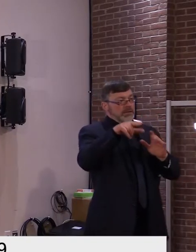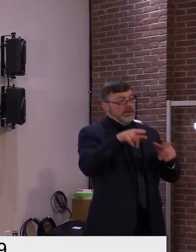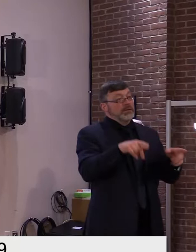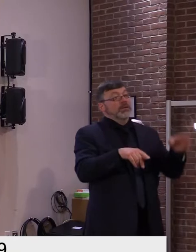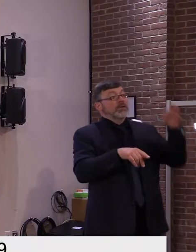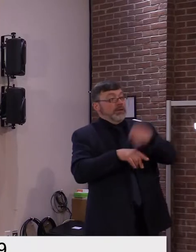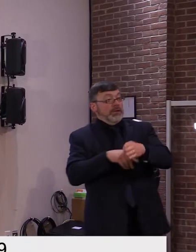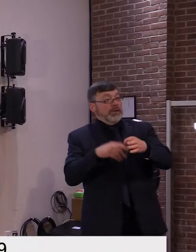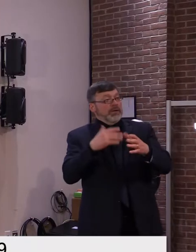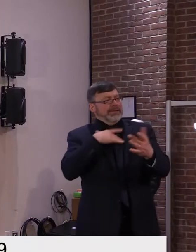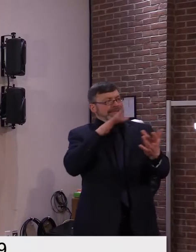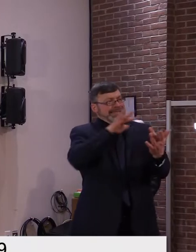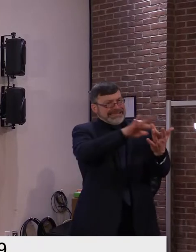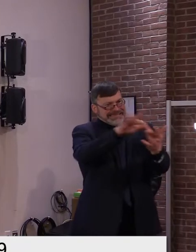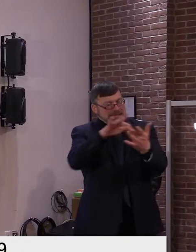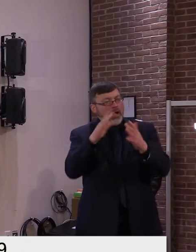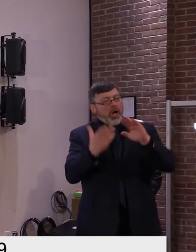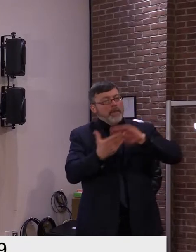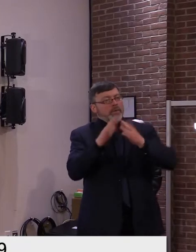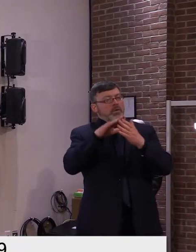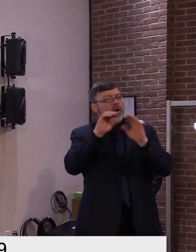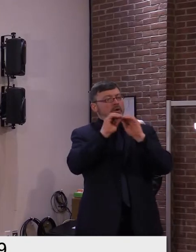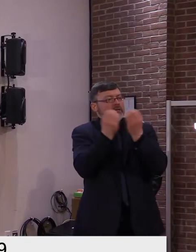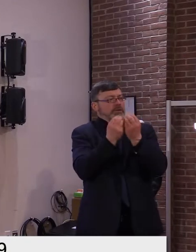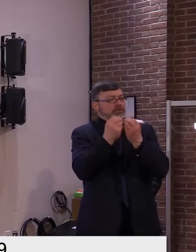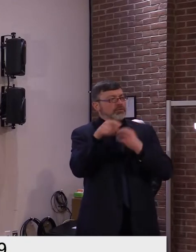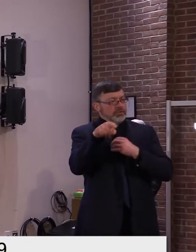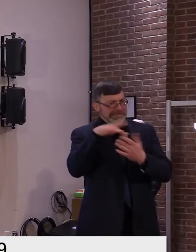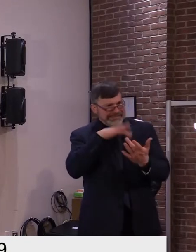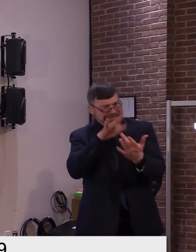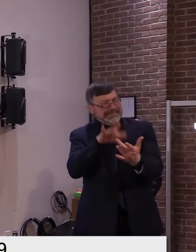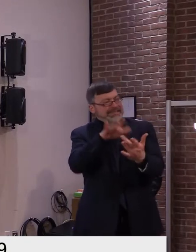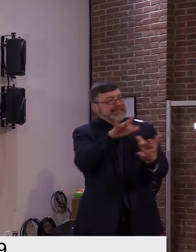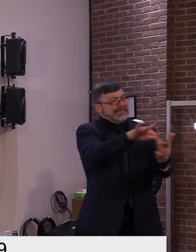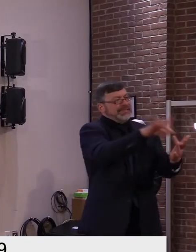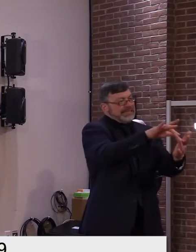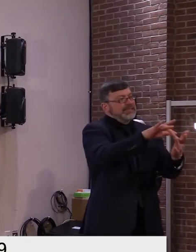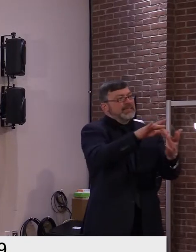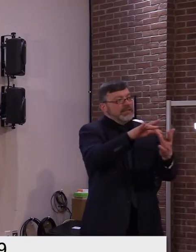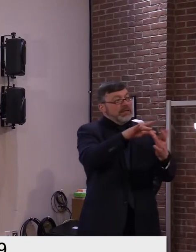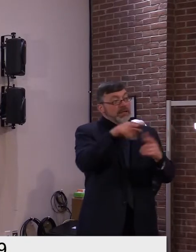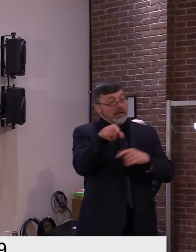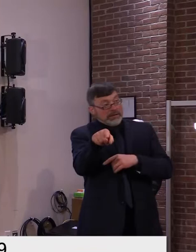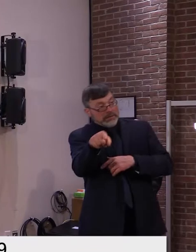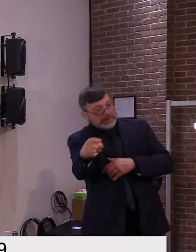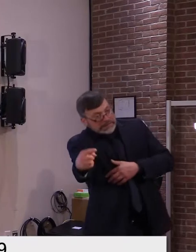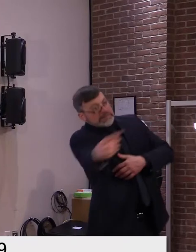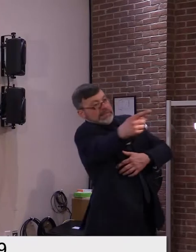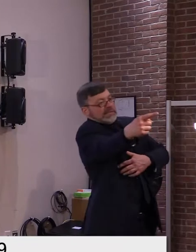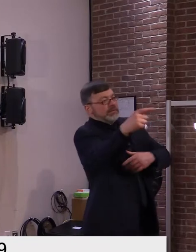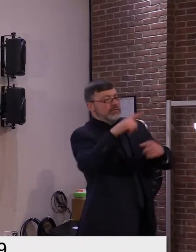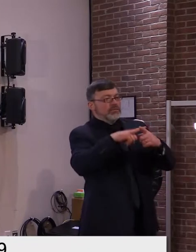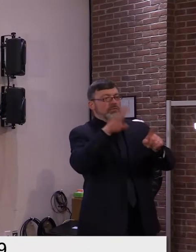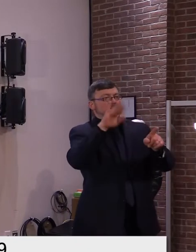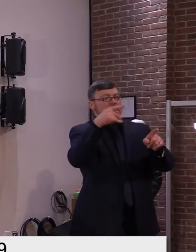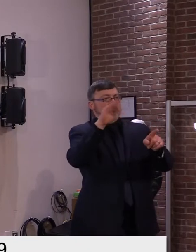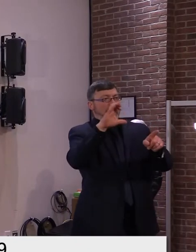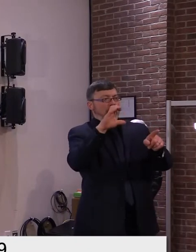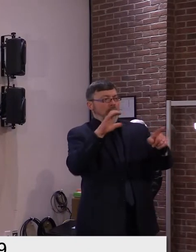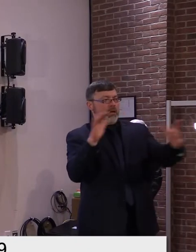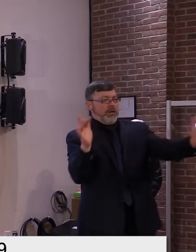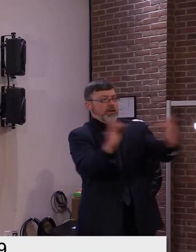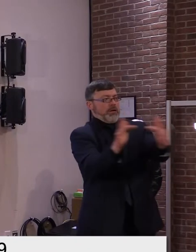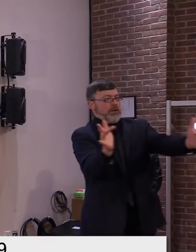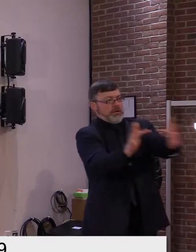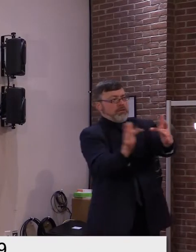us work with the BIPOC community itself to inform them of the opportunities that are available. So they're helping